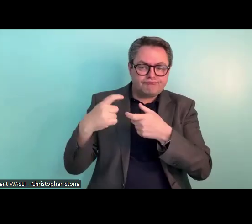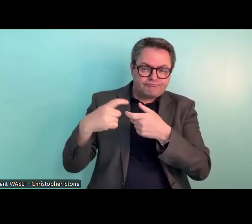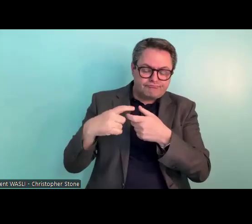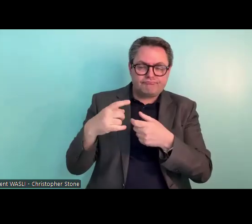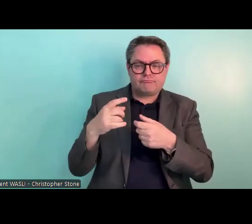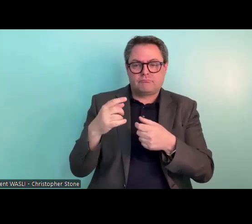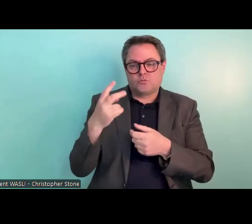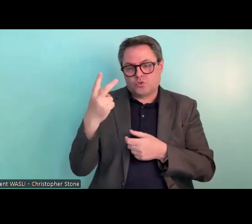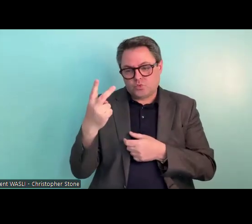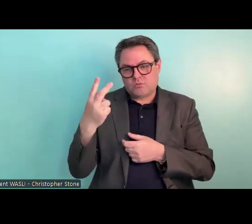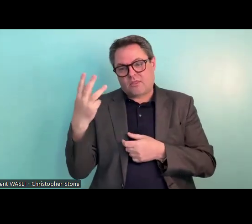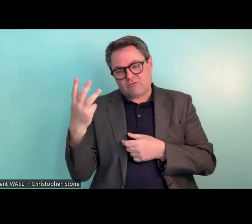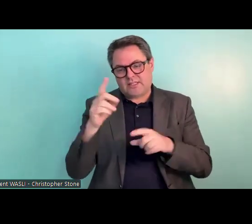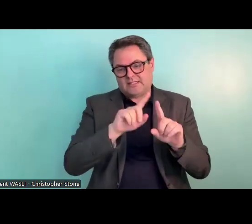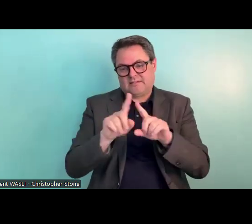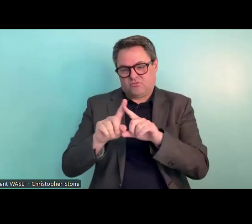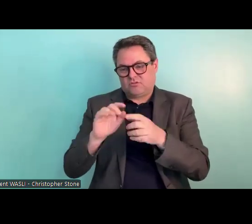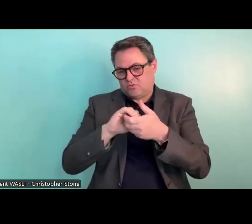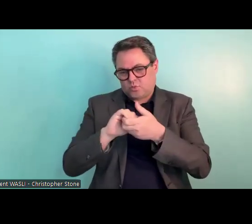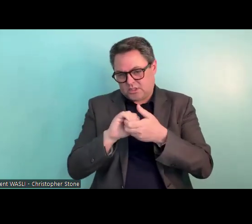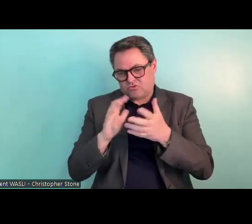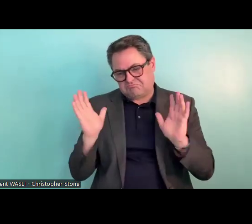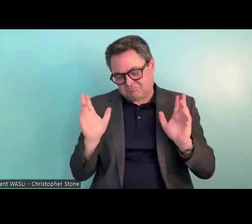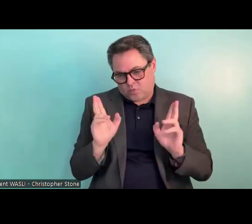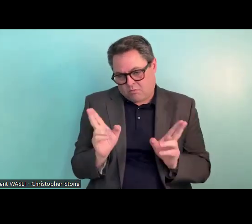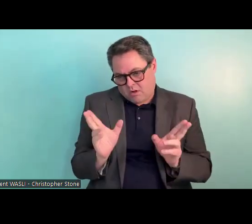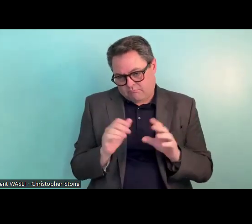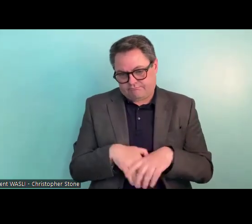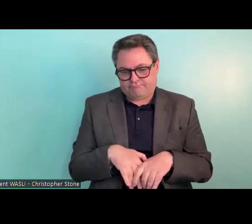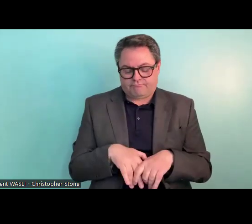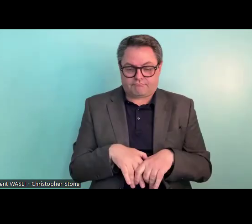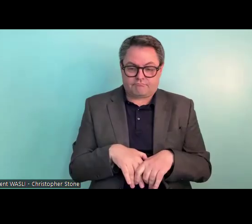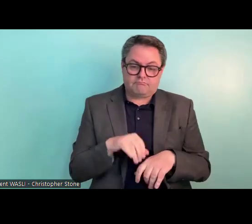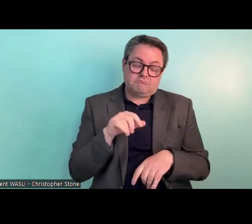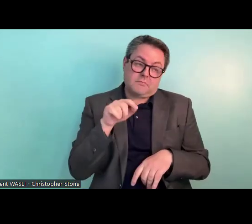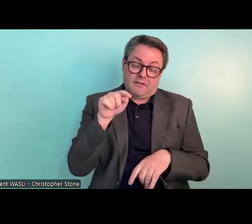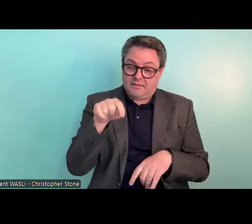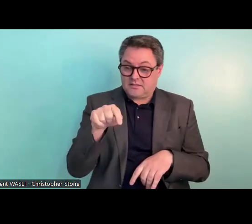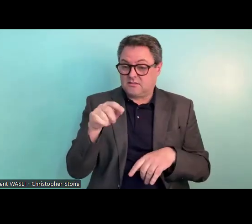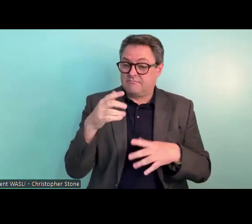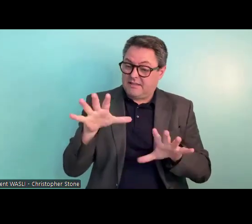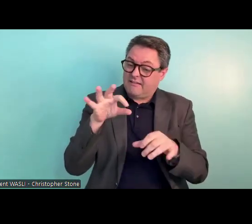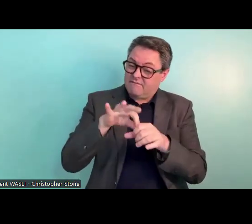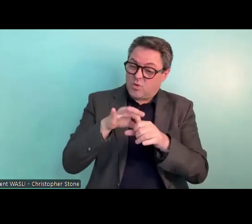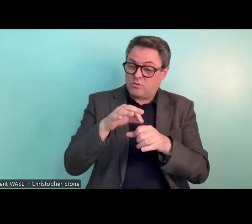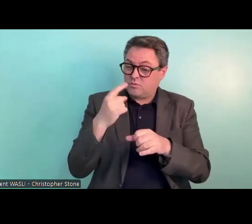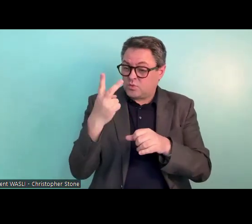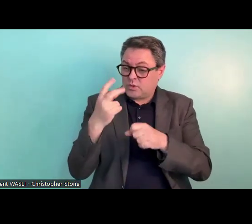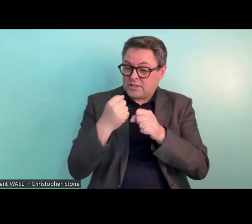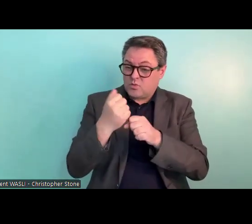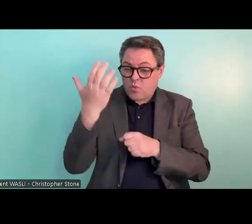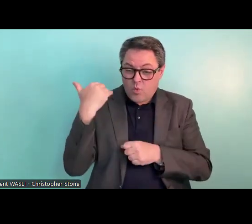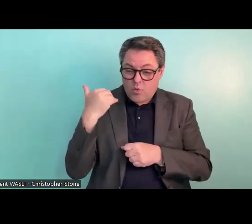organisation. So, for example, we've had some membership in the past from 2 or 3 associations in America. That's been